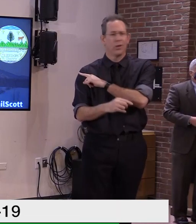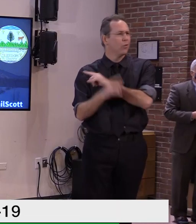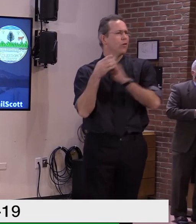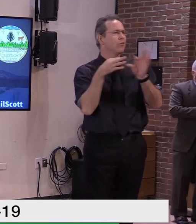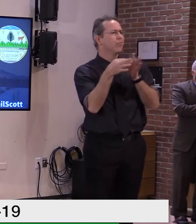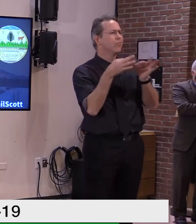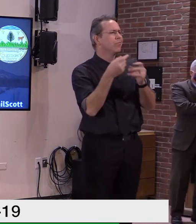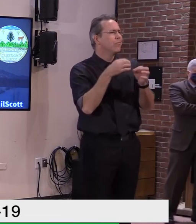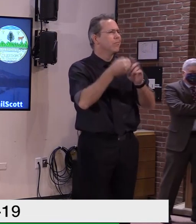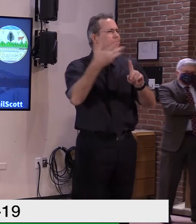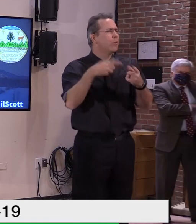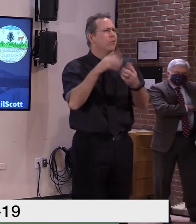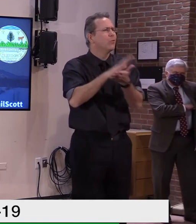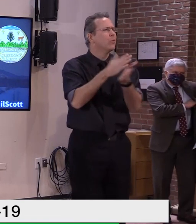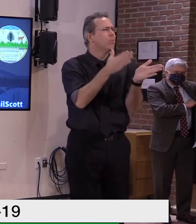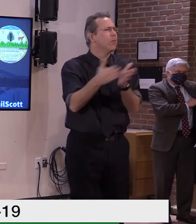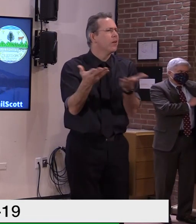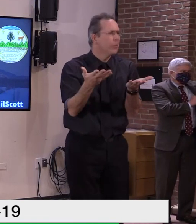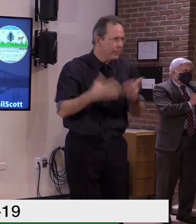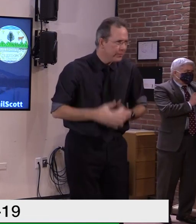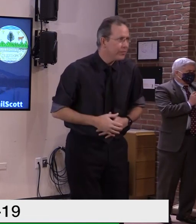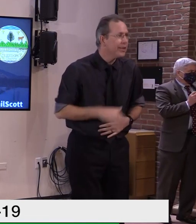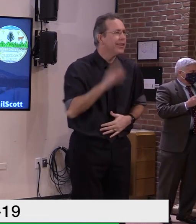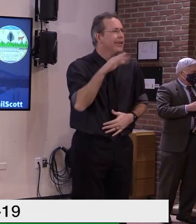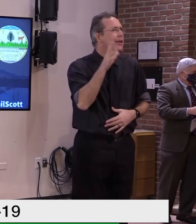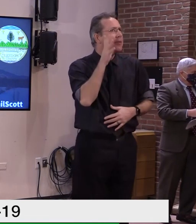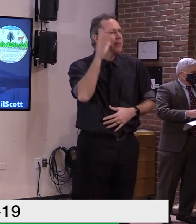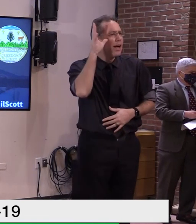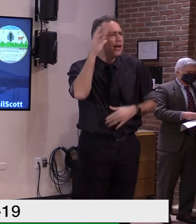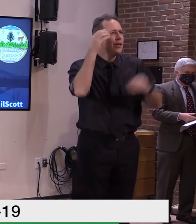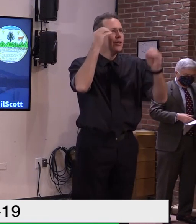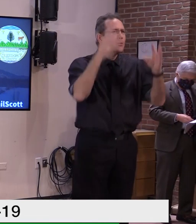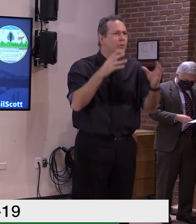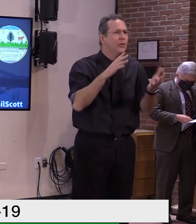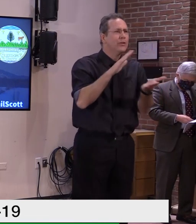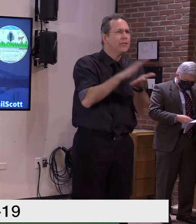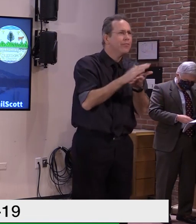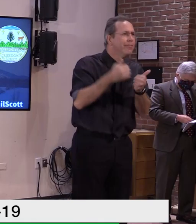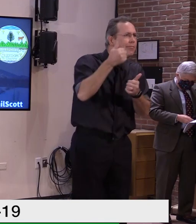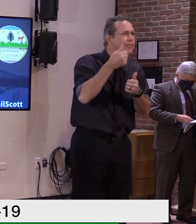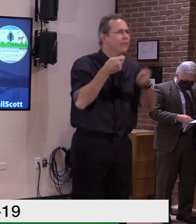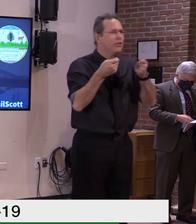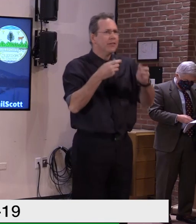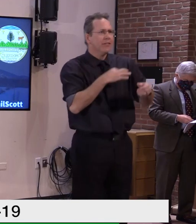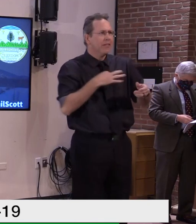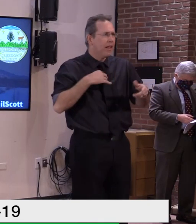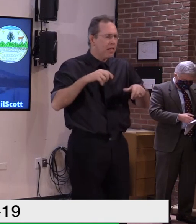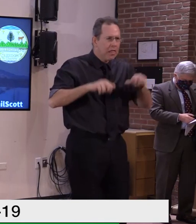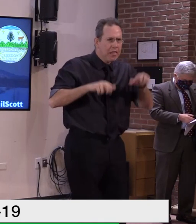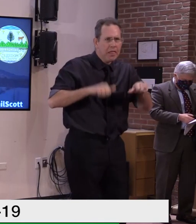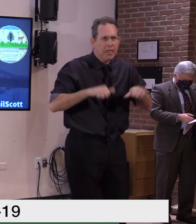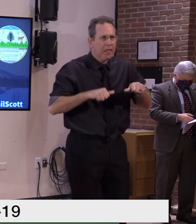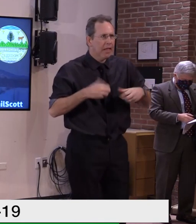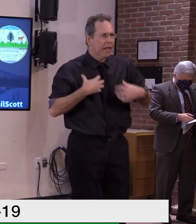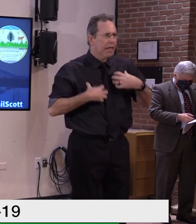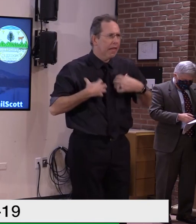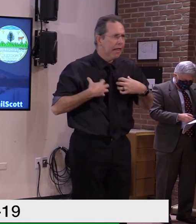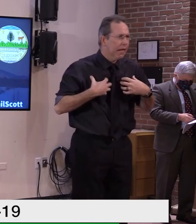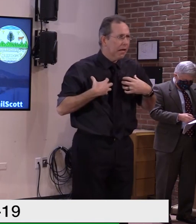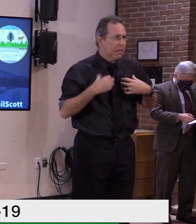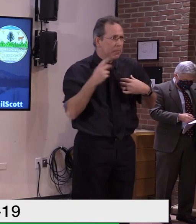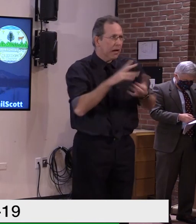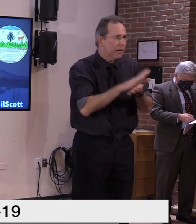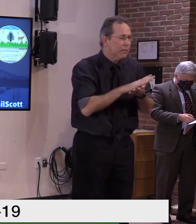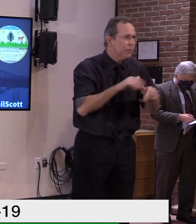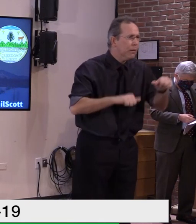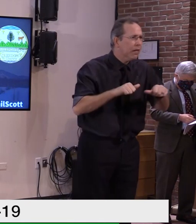and kids are probably feeling some mixed emotions right now looking at next week's return. So we wanted to remind folks of the